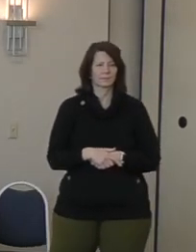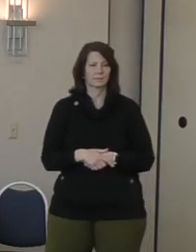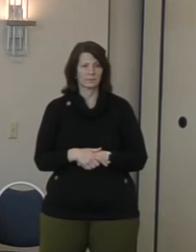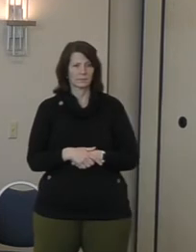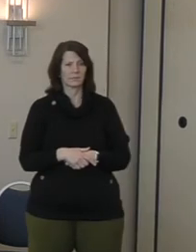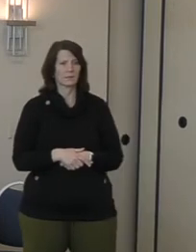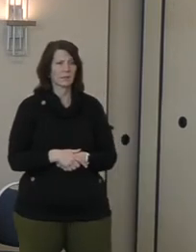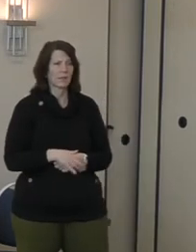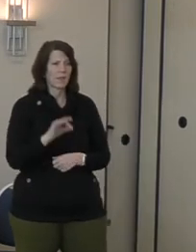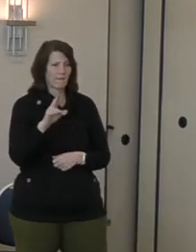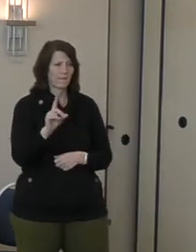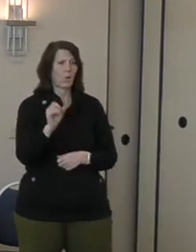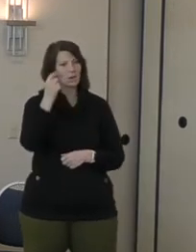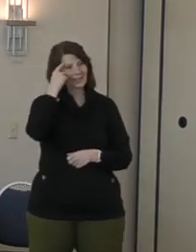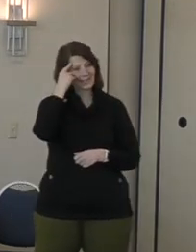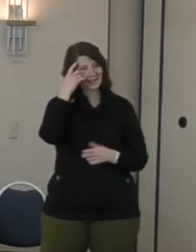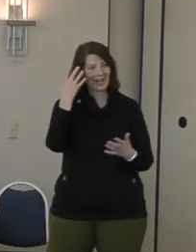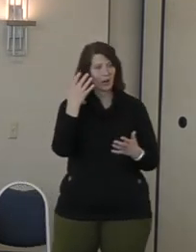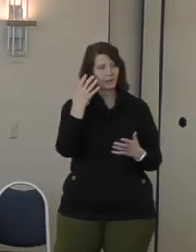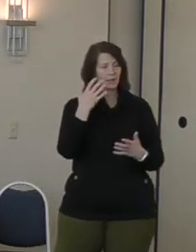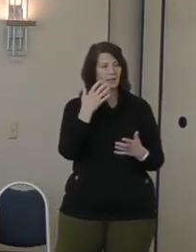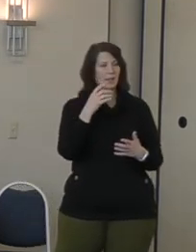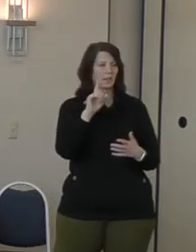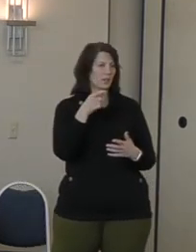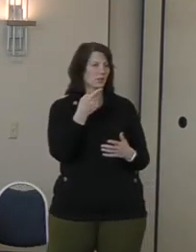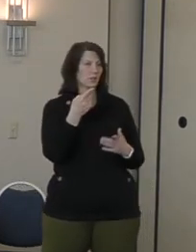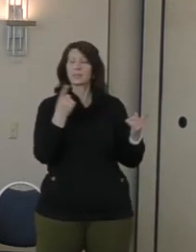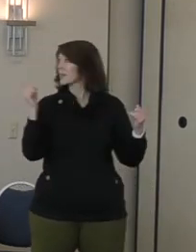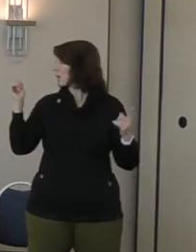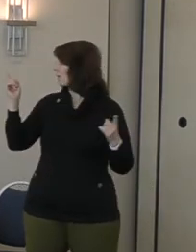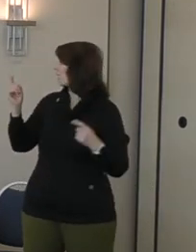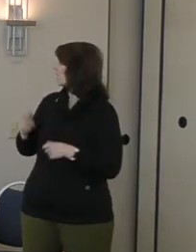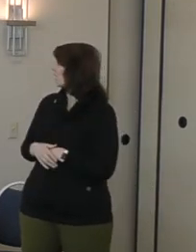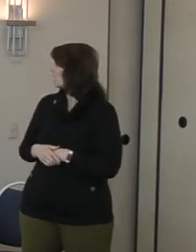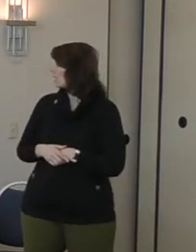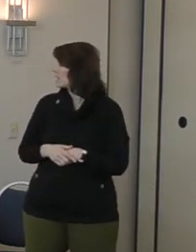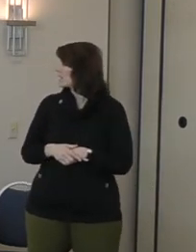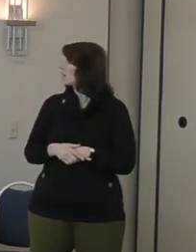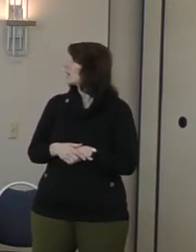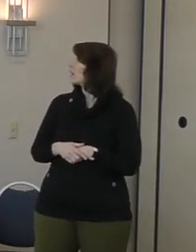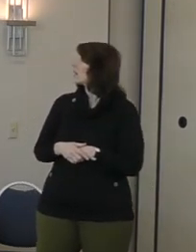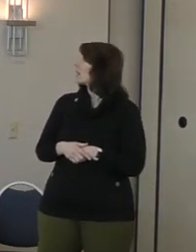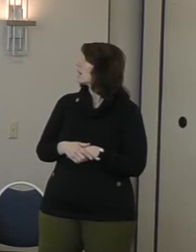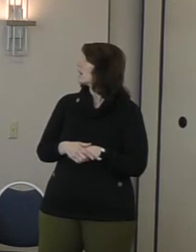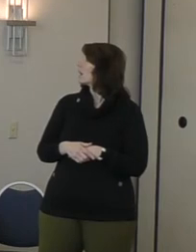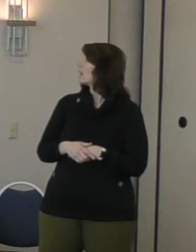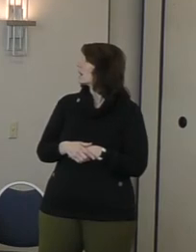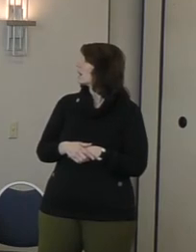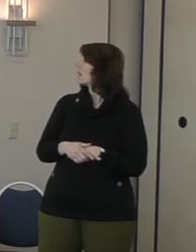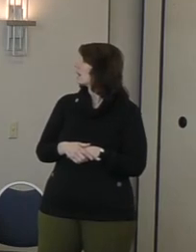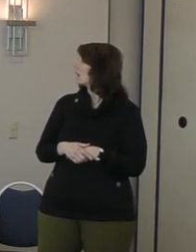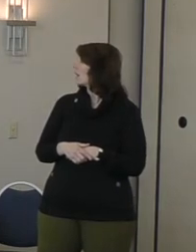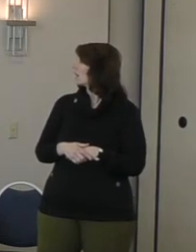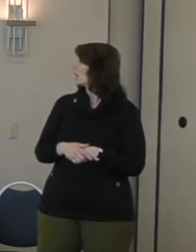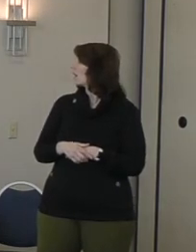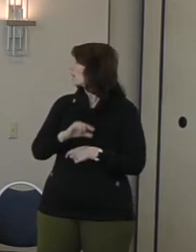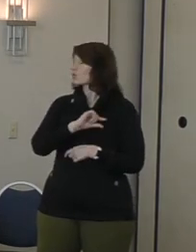Conversely, forwards need to get it out of their head that they're just out there to crash. All right, this is Greg Holmes, number 3 for Australia. He's really